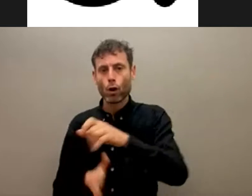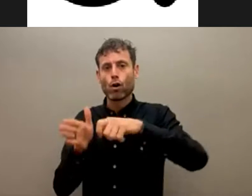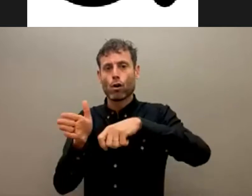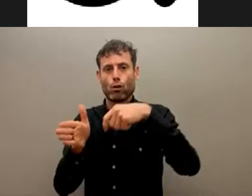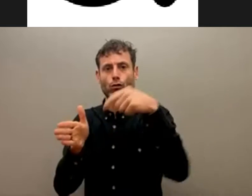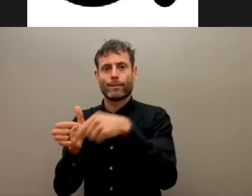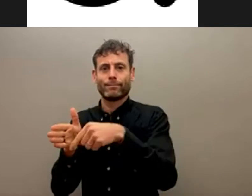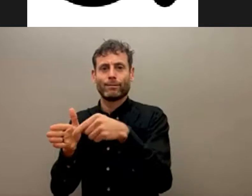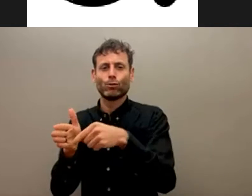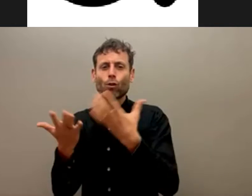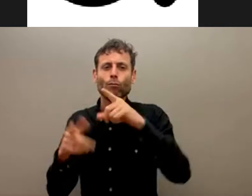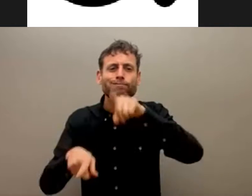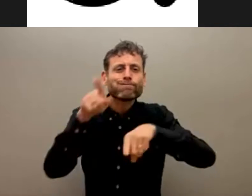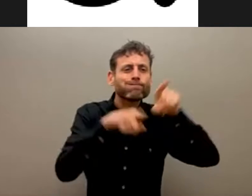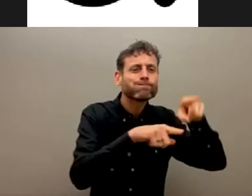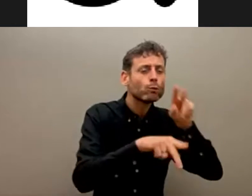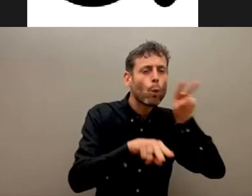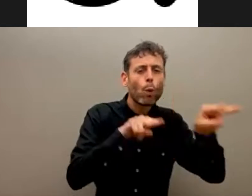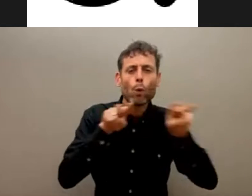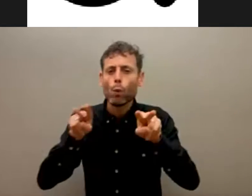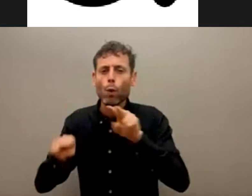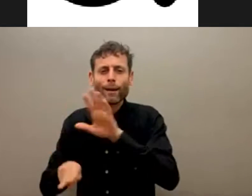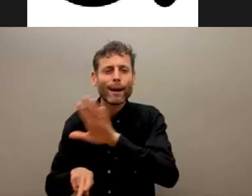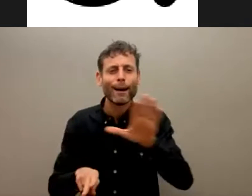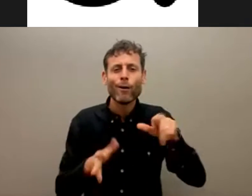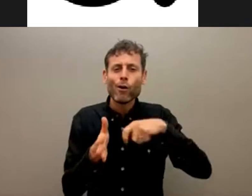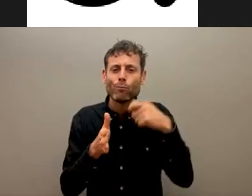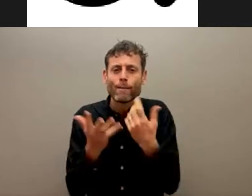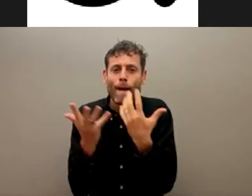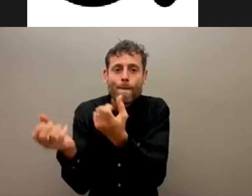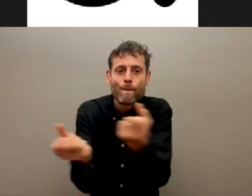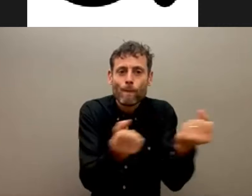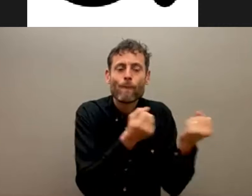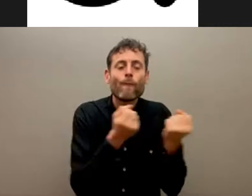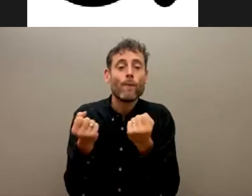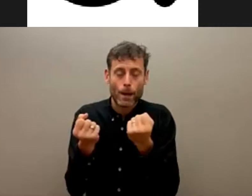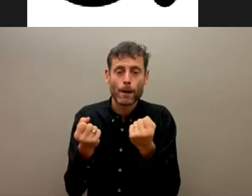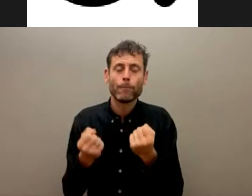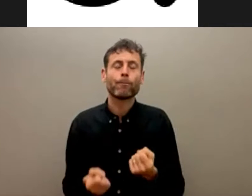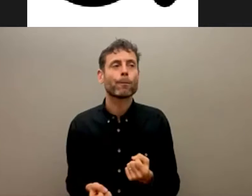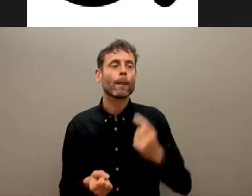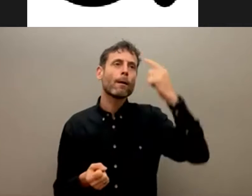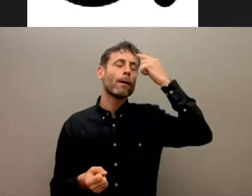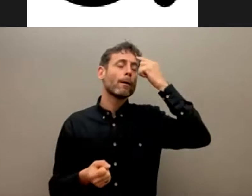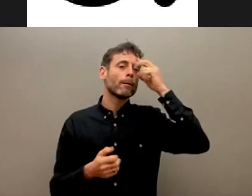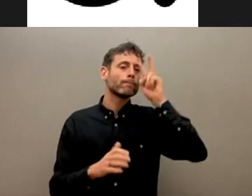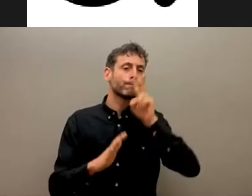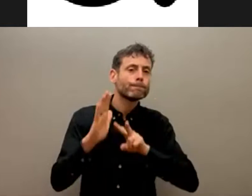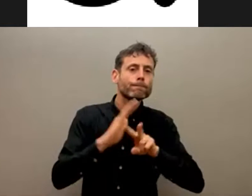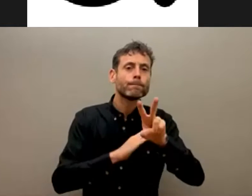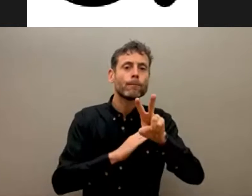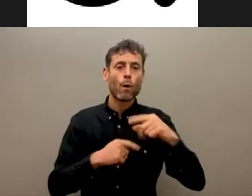as for VC, we've been looking more at long-term volunteering, but I think it's high time we think